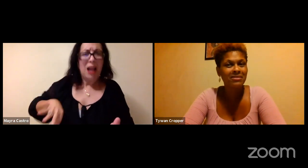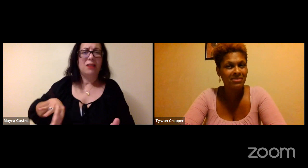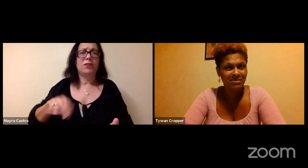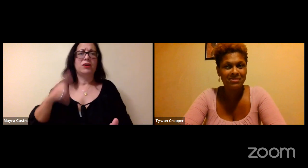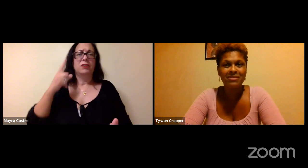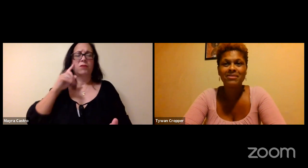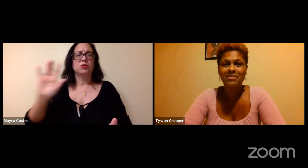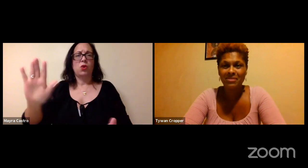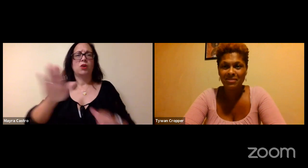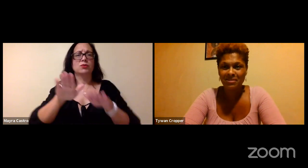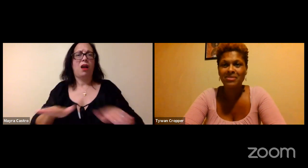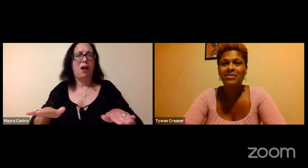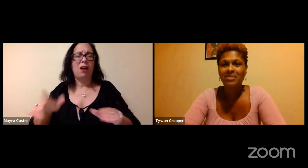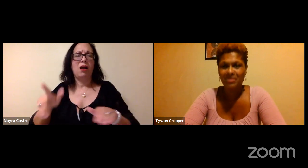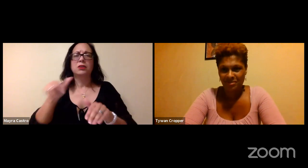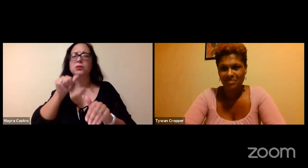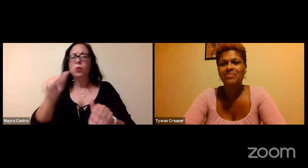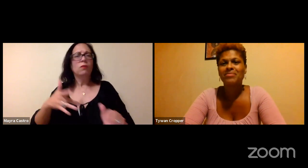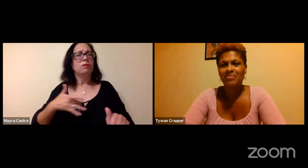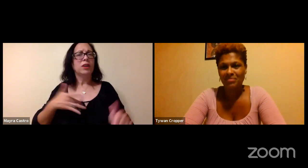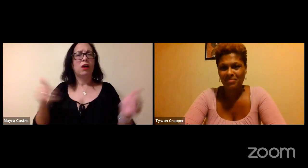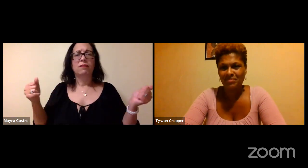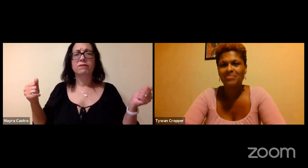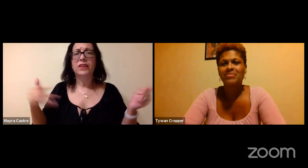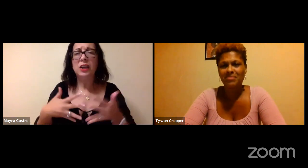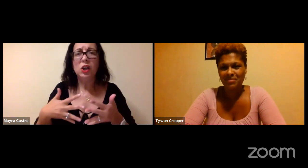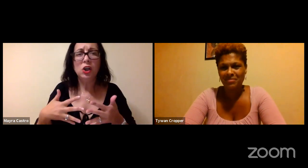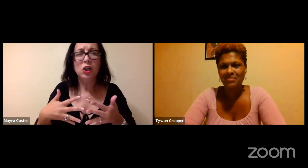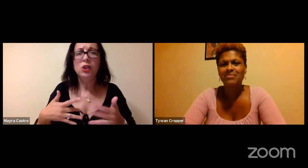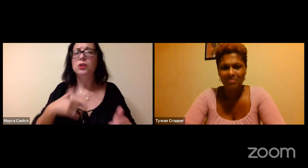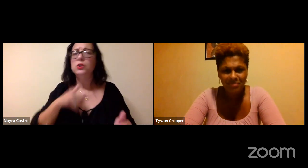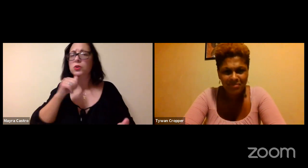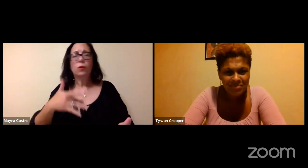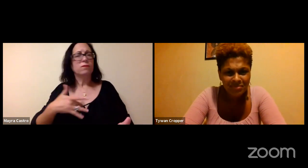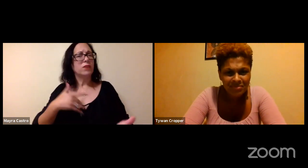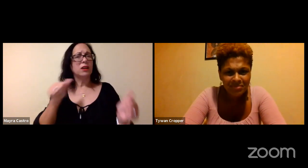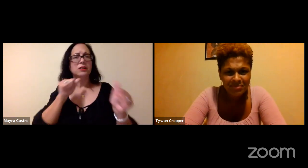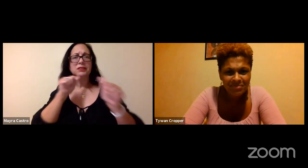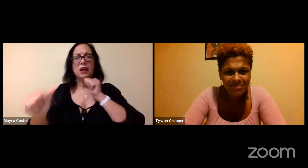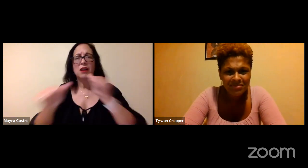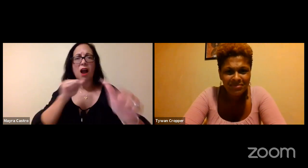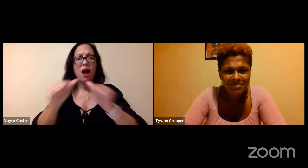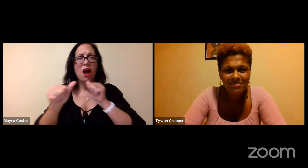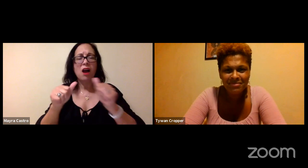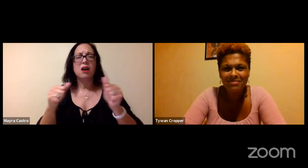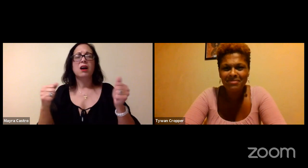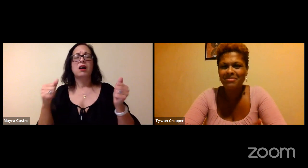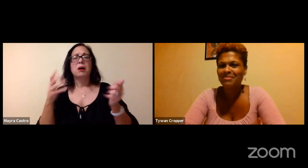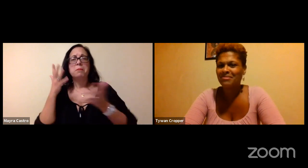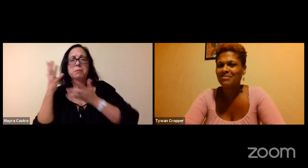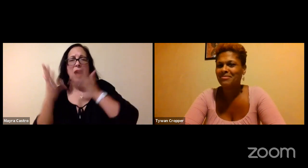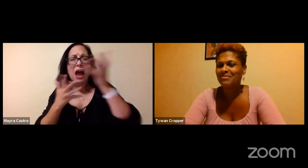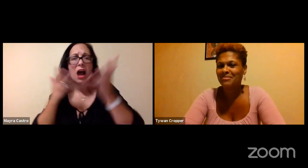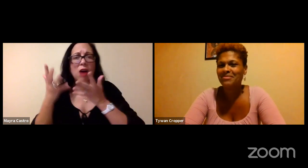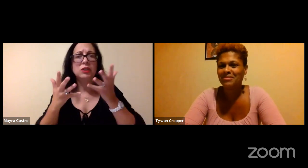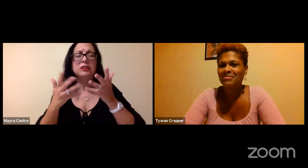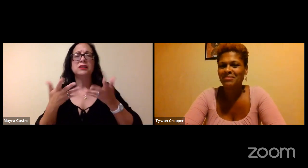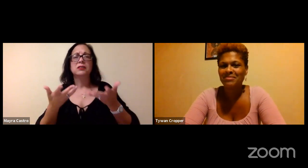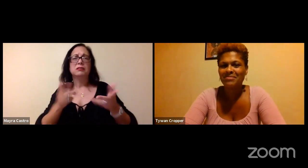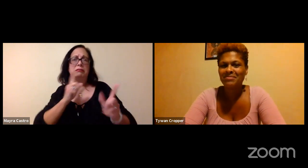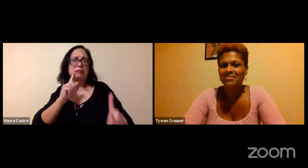need to be able to have an opportunity to benefit from resources that are out there.